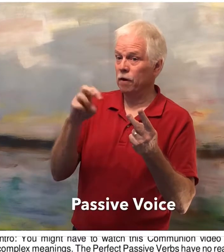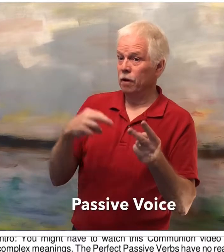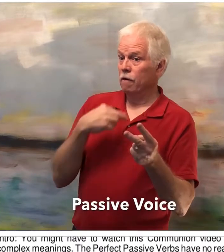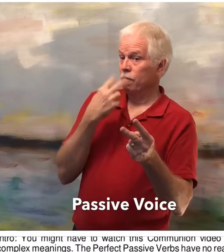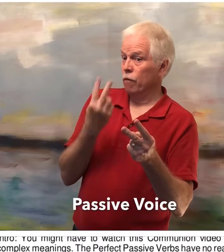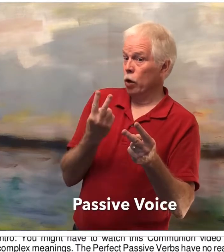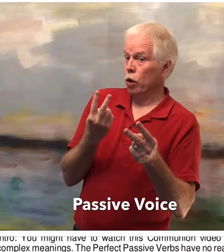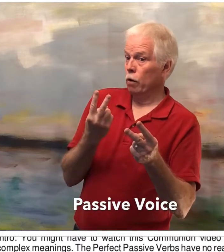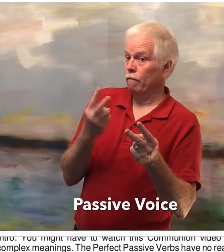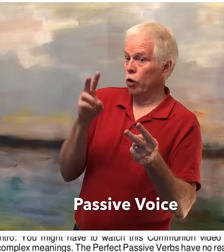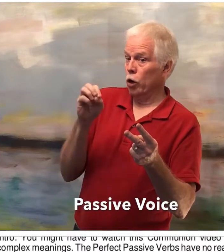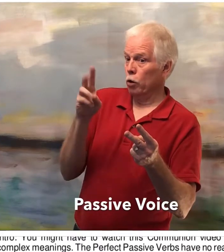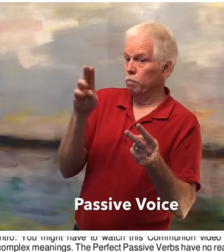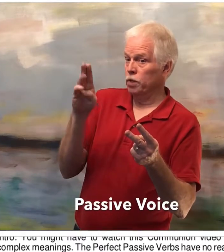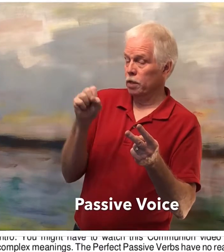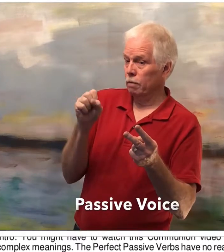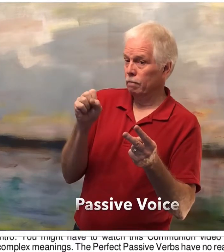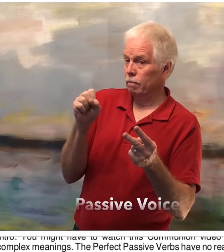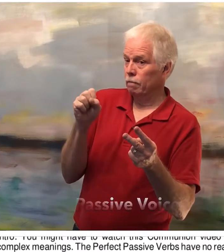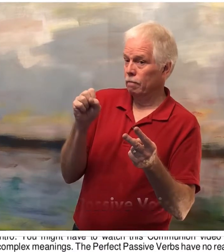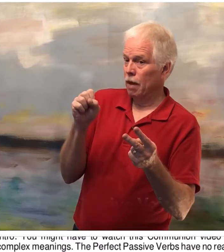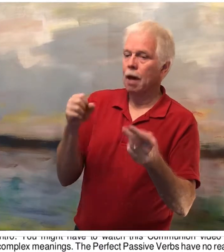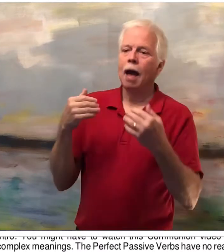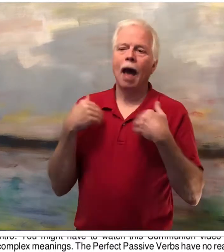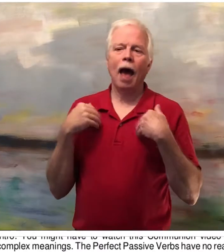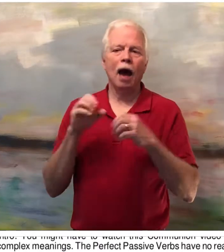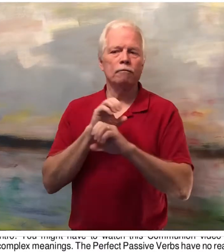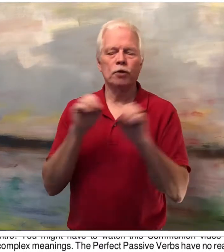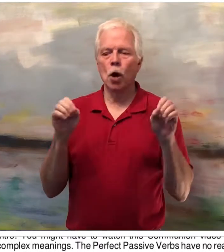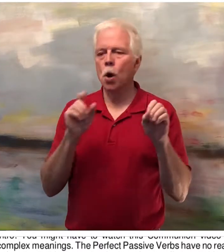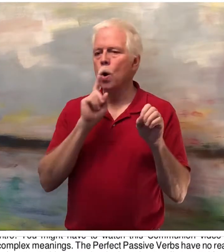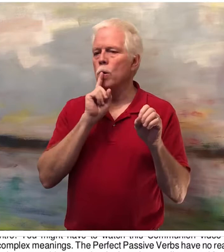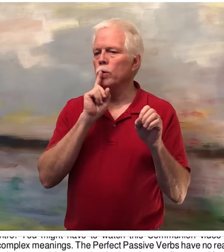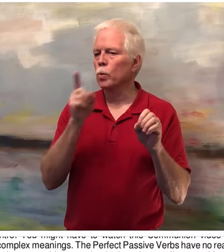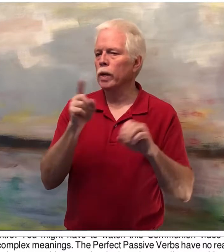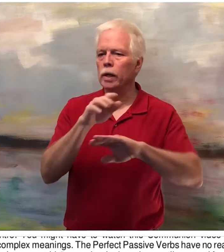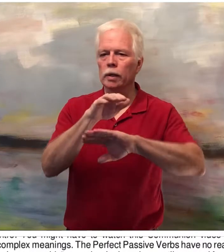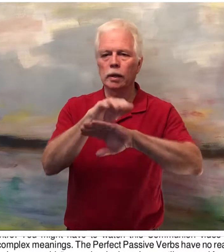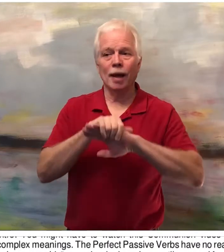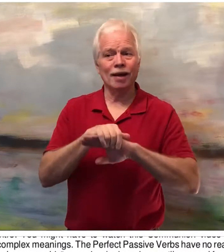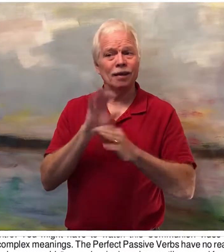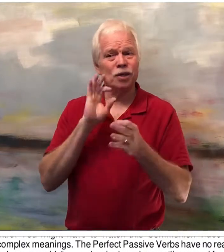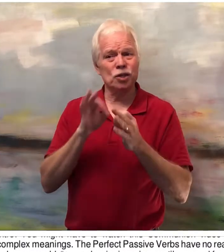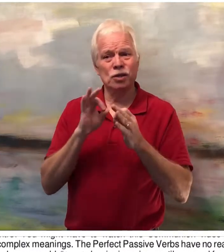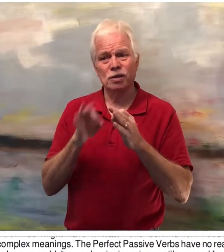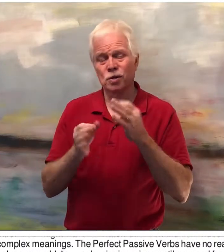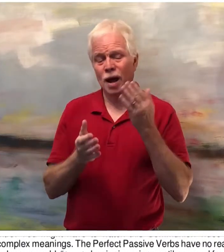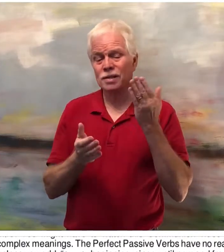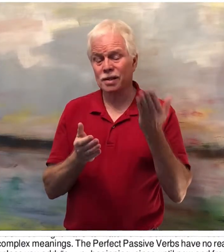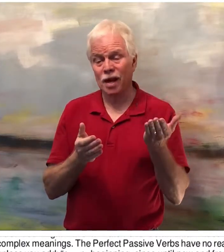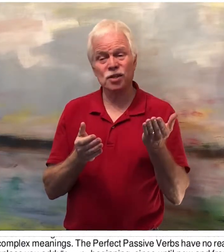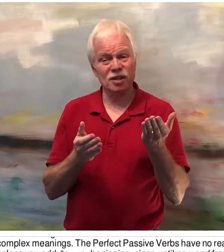verbs have no real English translation